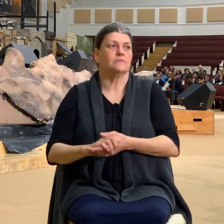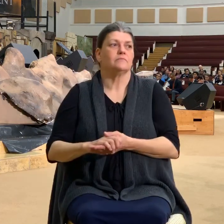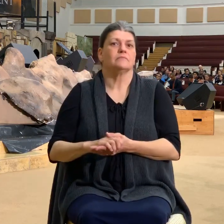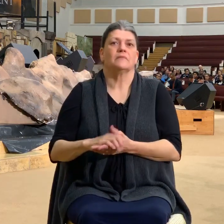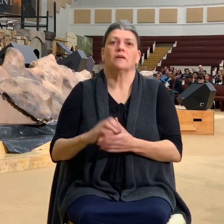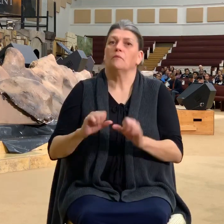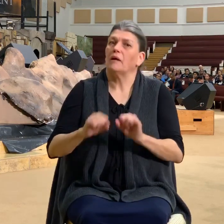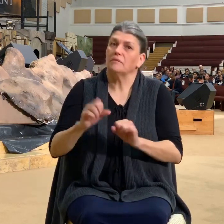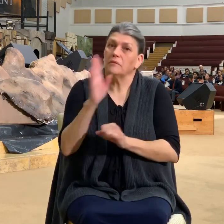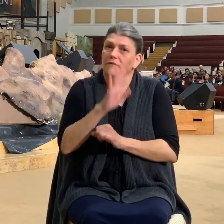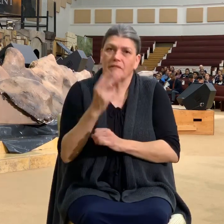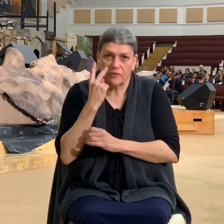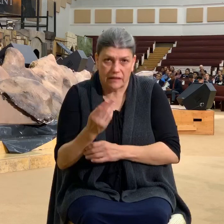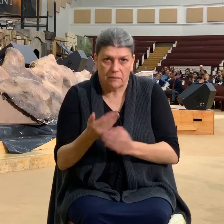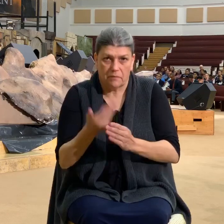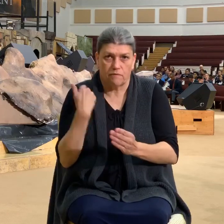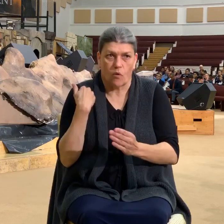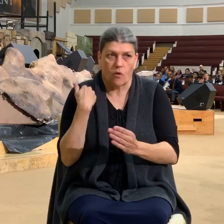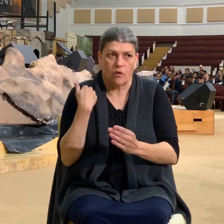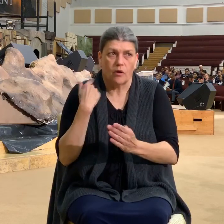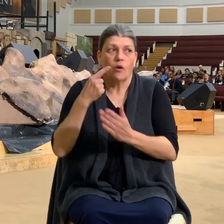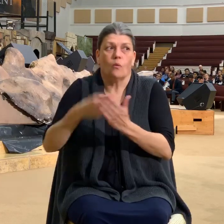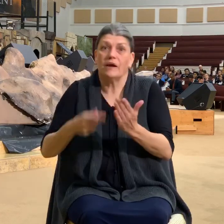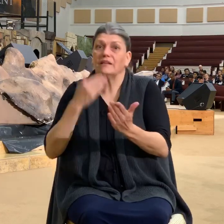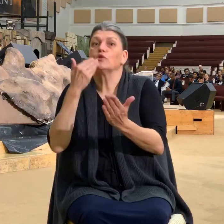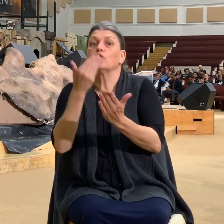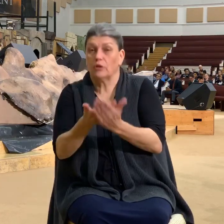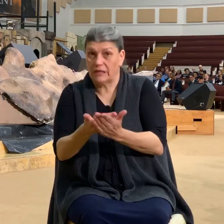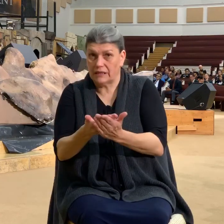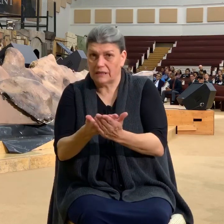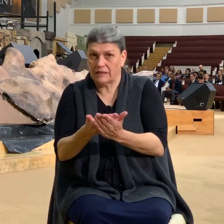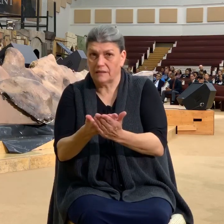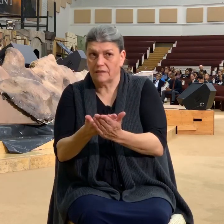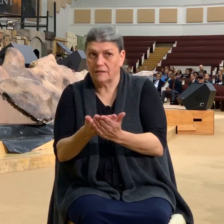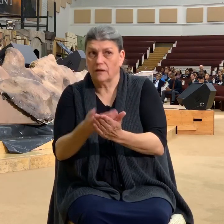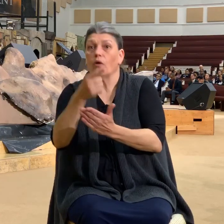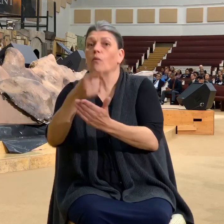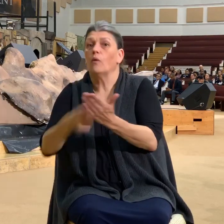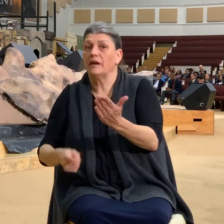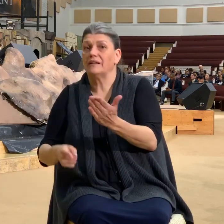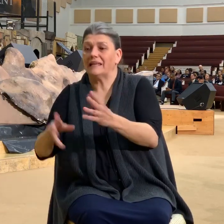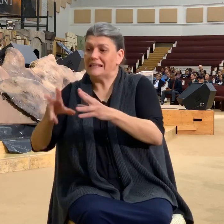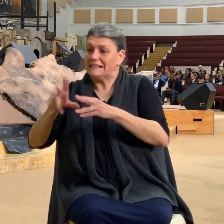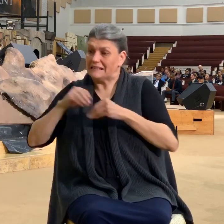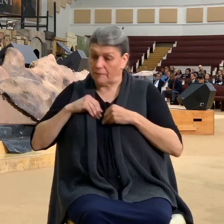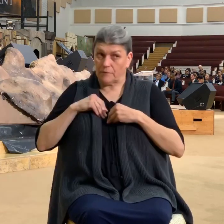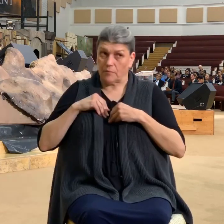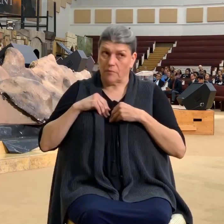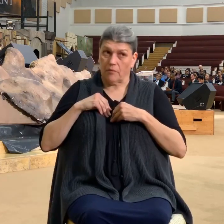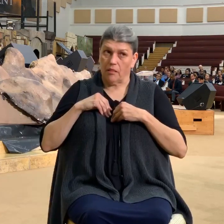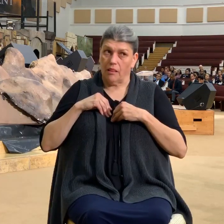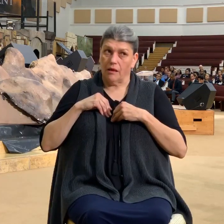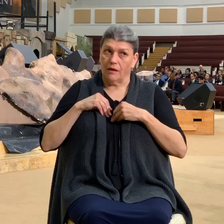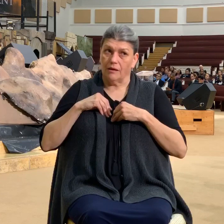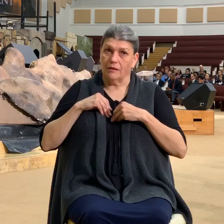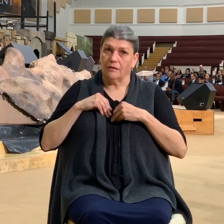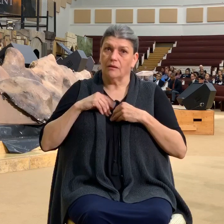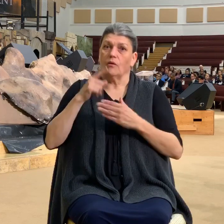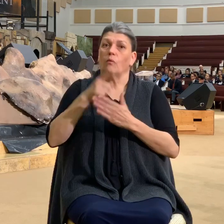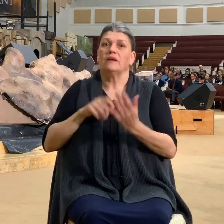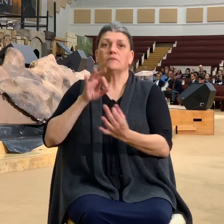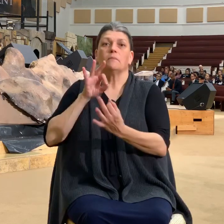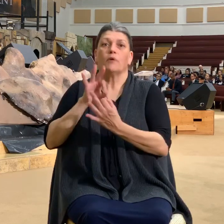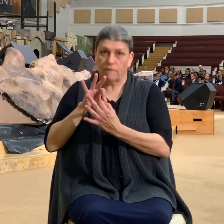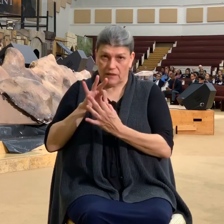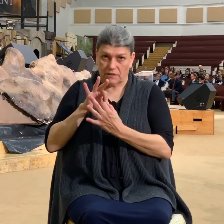never seen this before. What is good, what is acceptable, what is